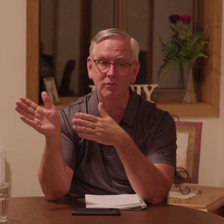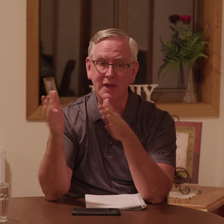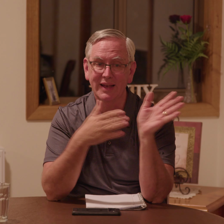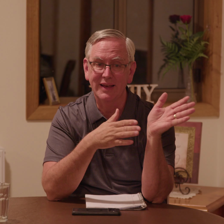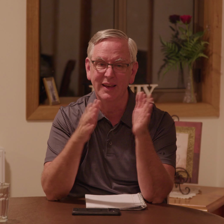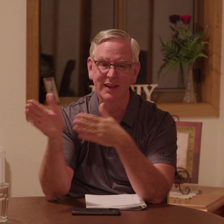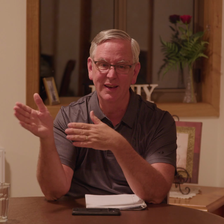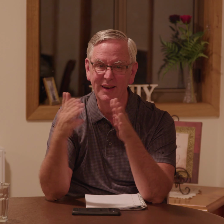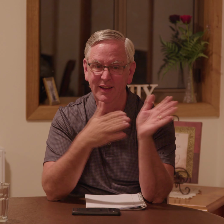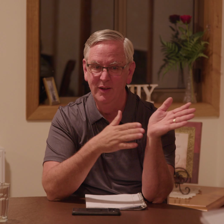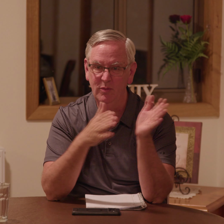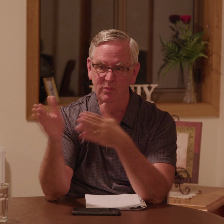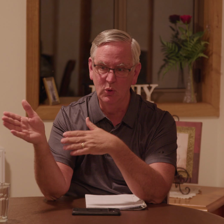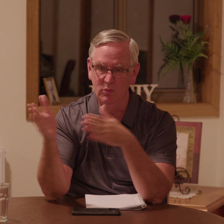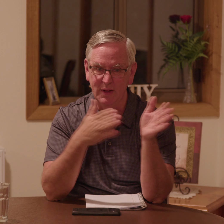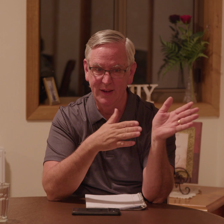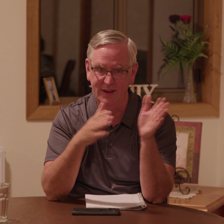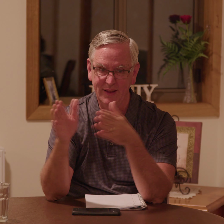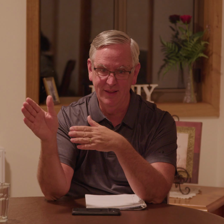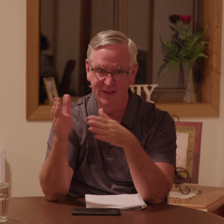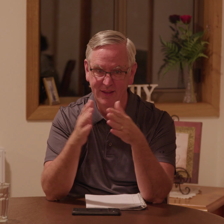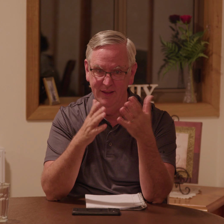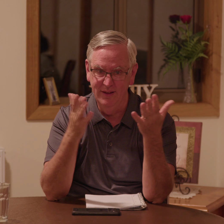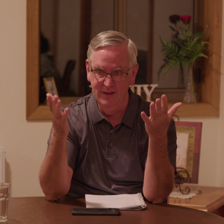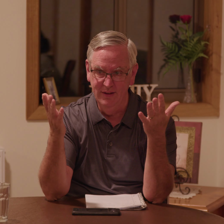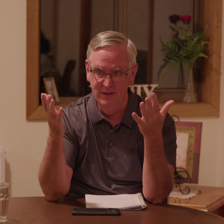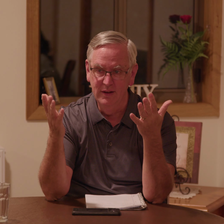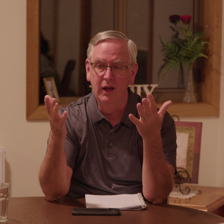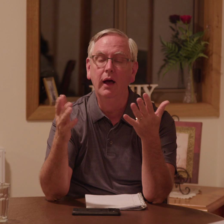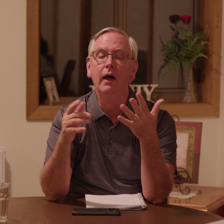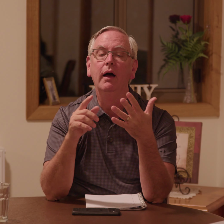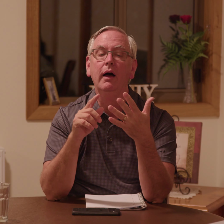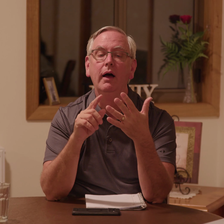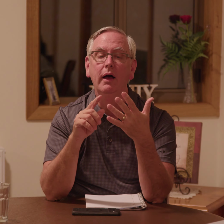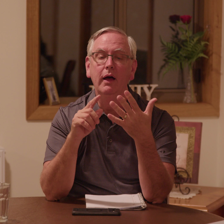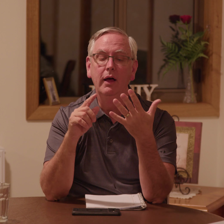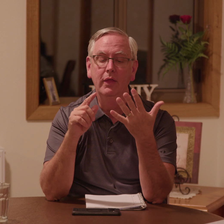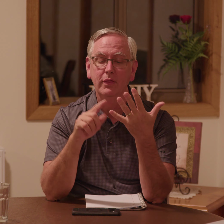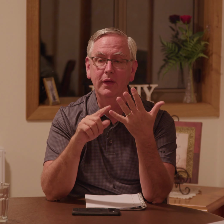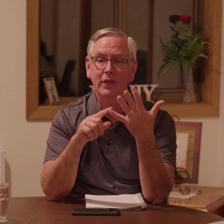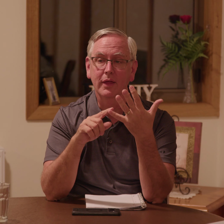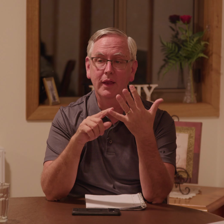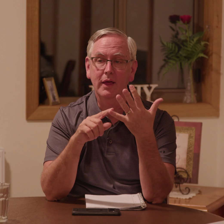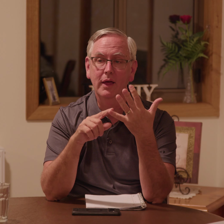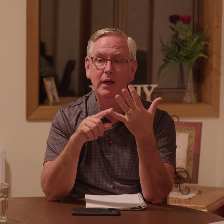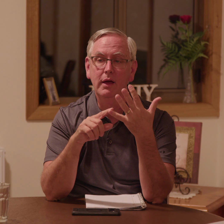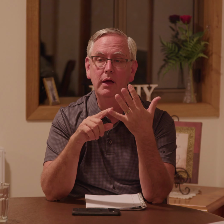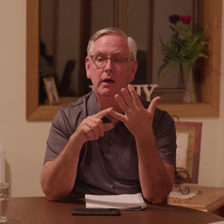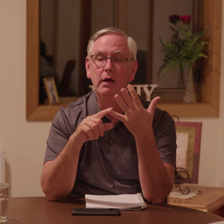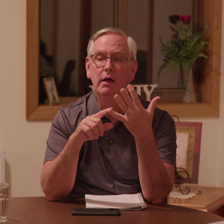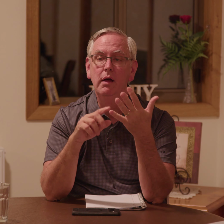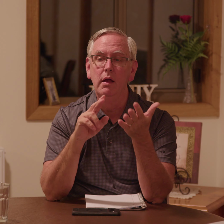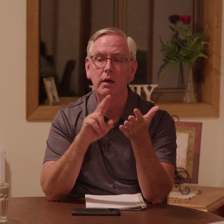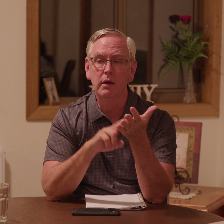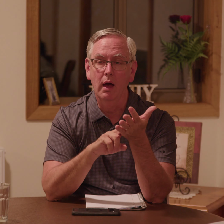is the movement. The movement. How does it move? And then